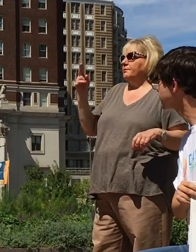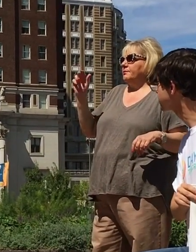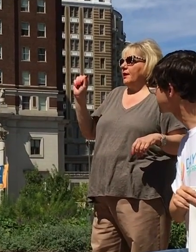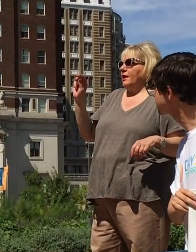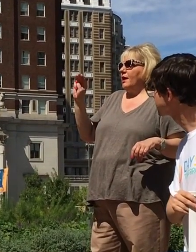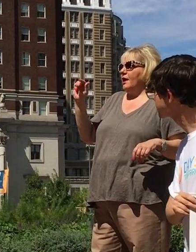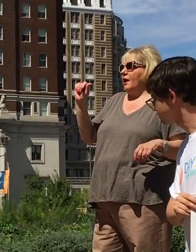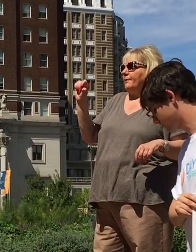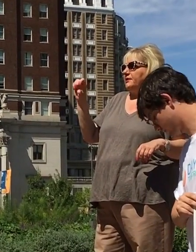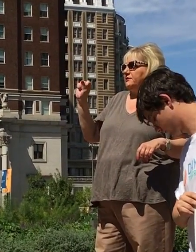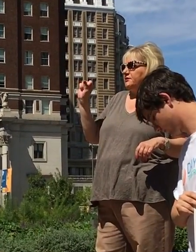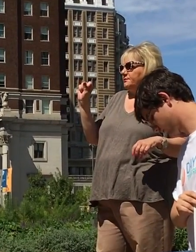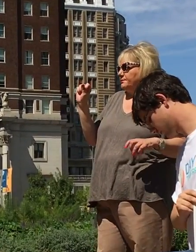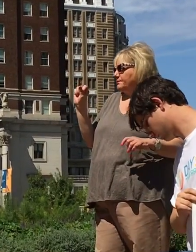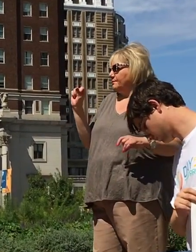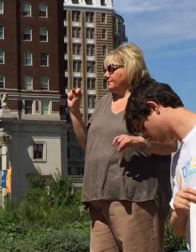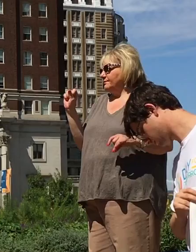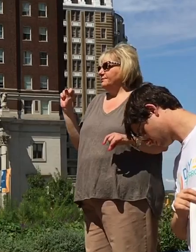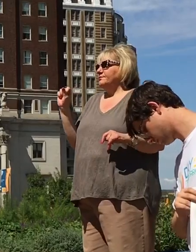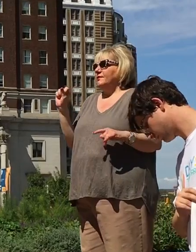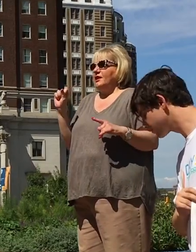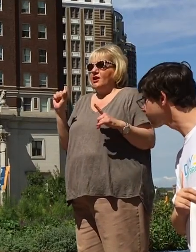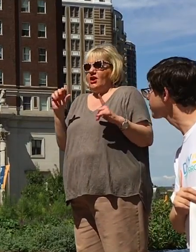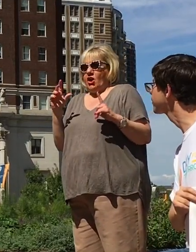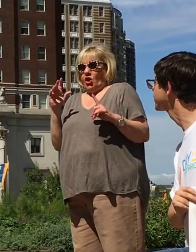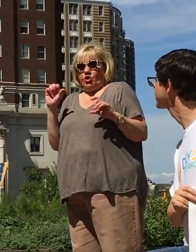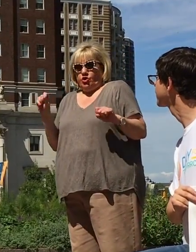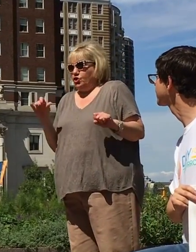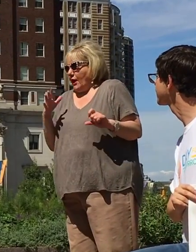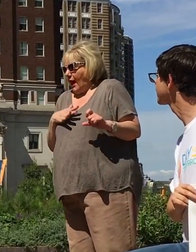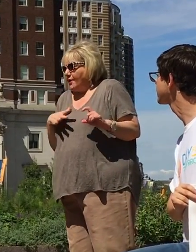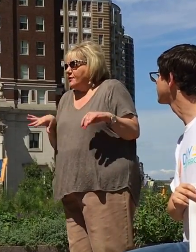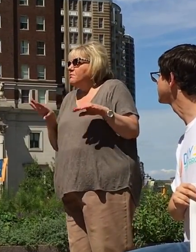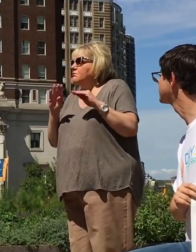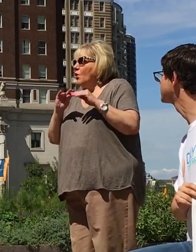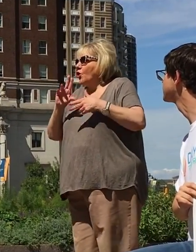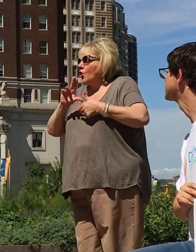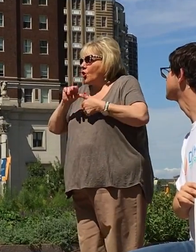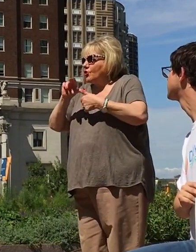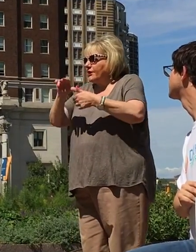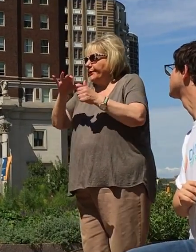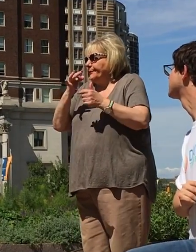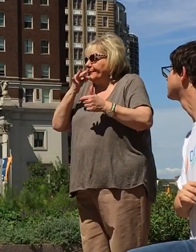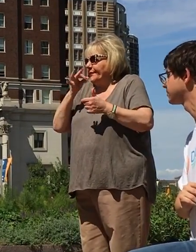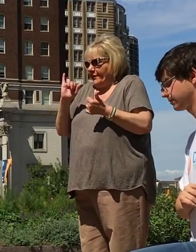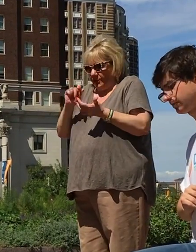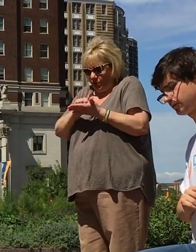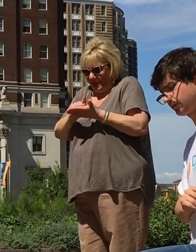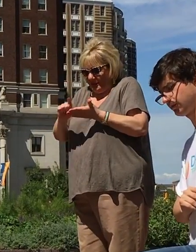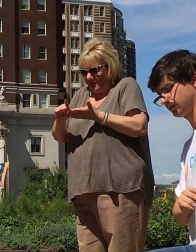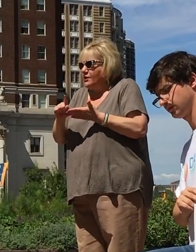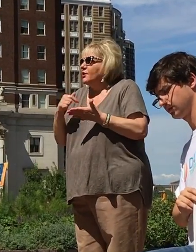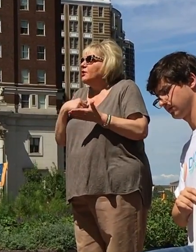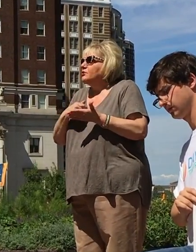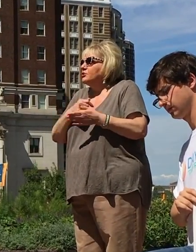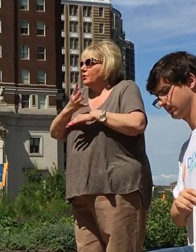weather cells forming that could bring more hurricanes in the next week. We implore